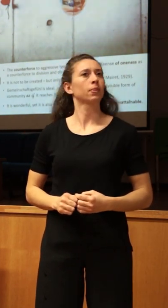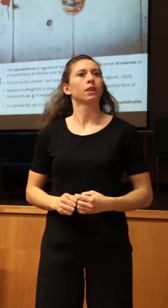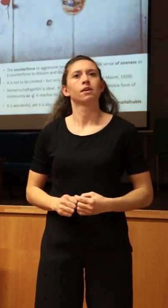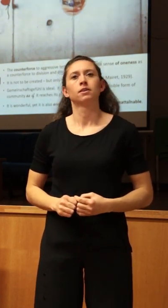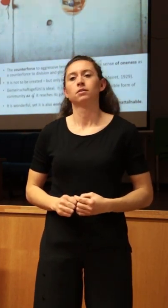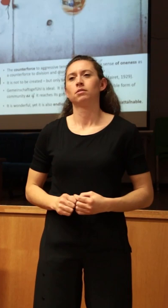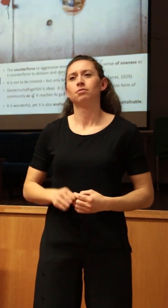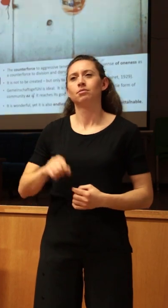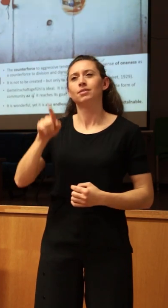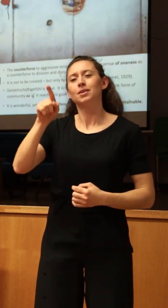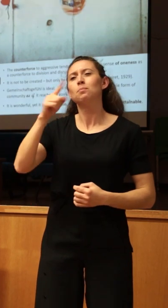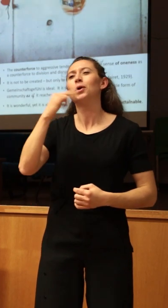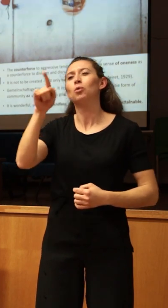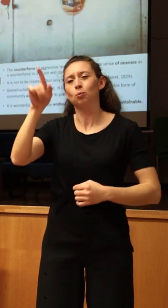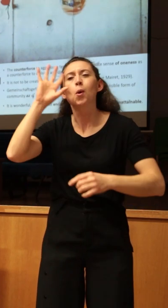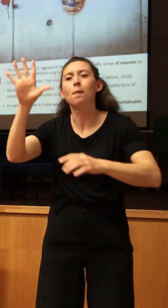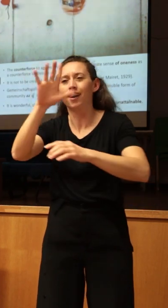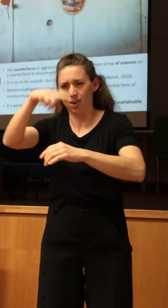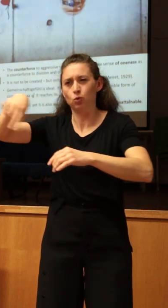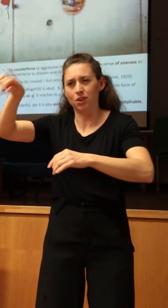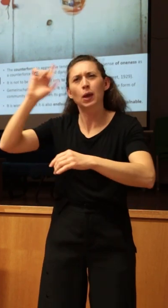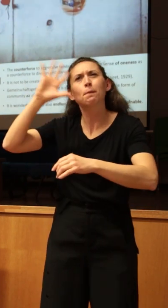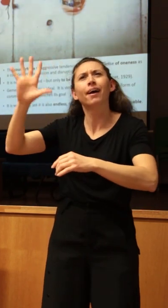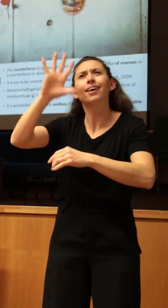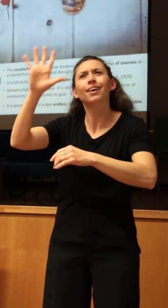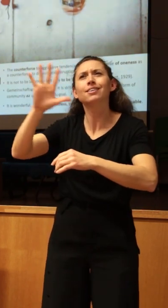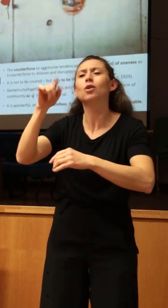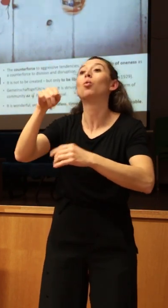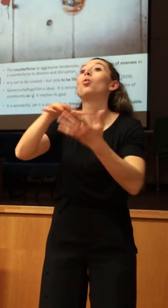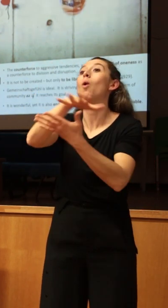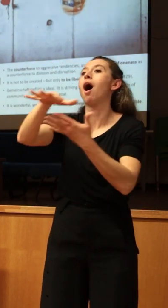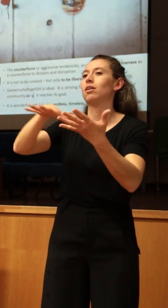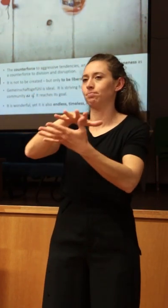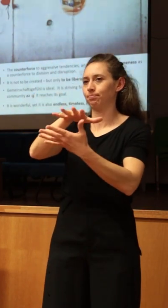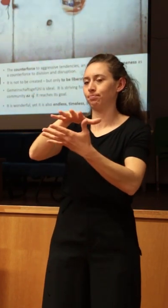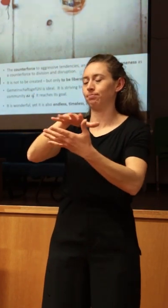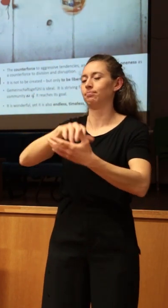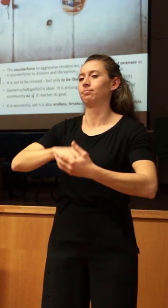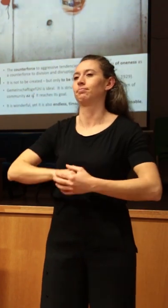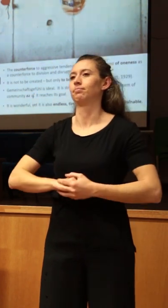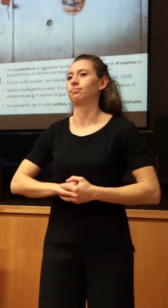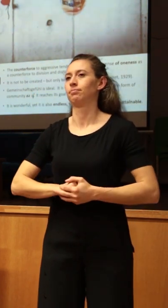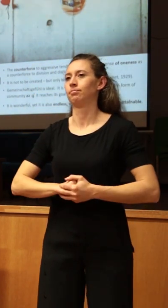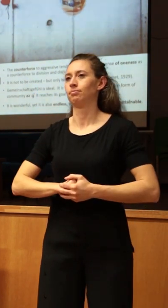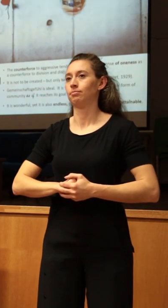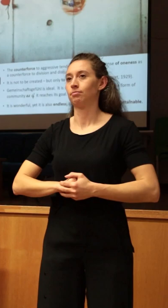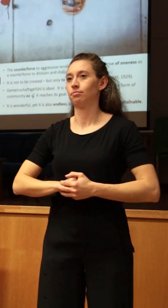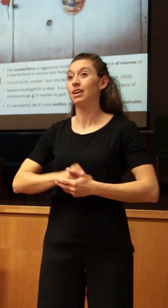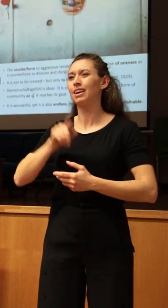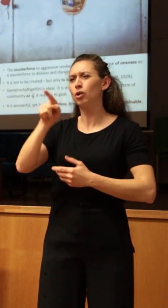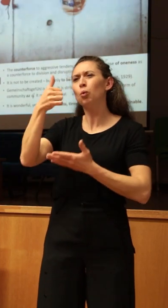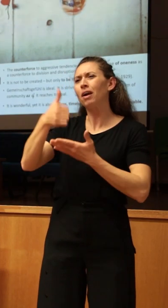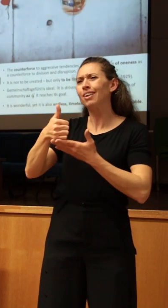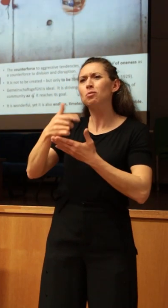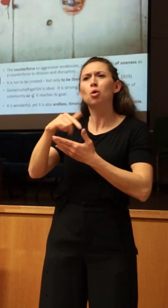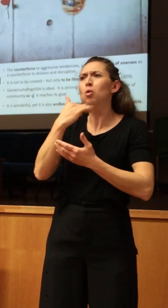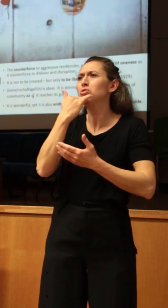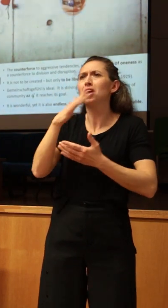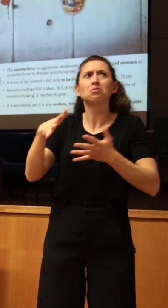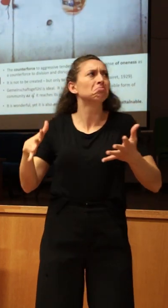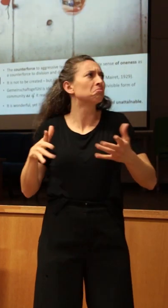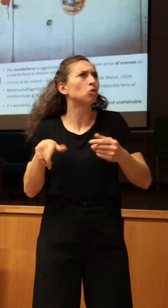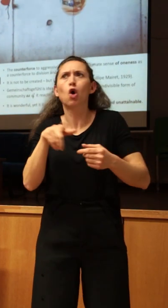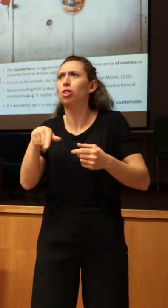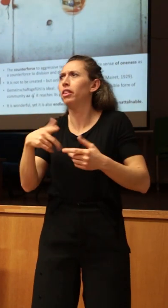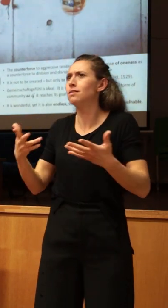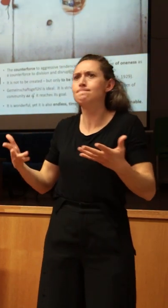somewhere. Imagínense ustedes en el medio de algún lugar. And the only, and you don't know where you're at. Y no sabes dónde estás. And